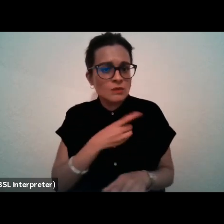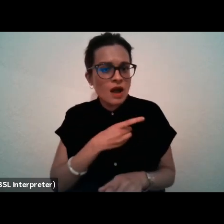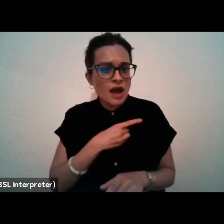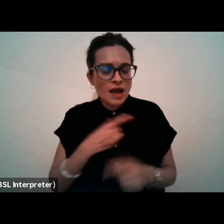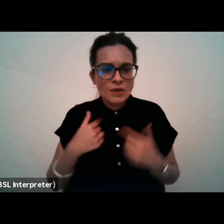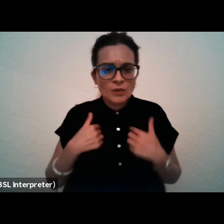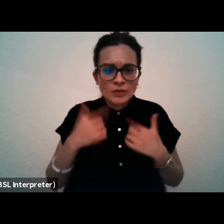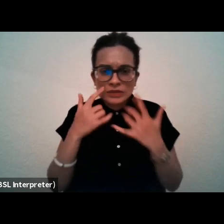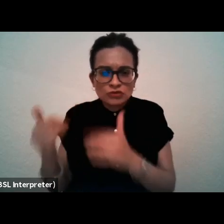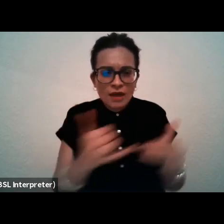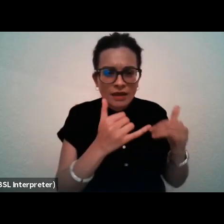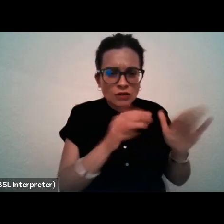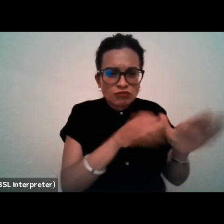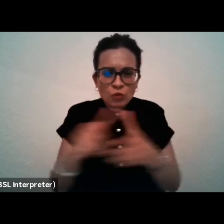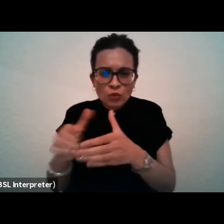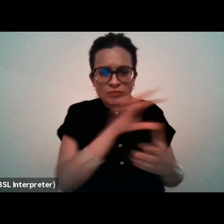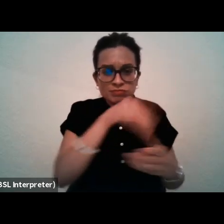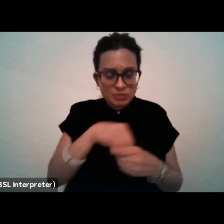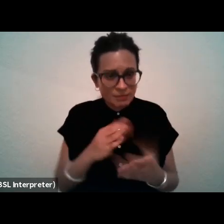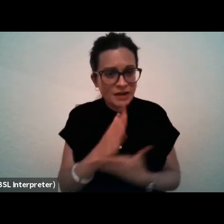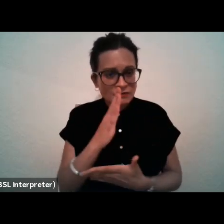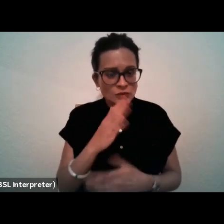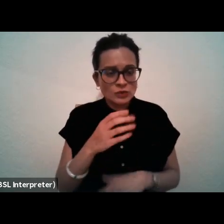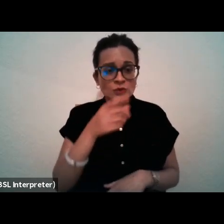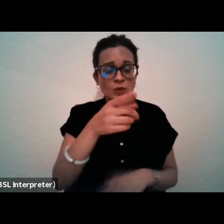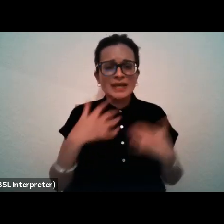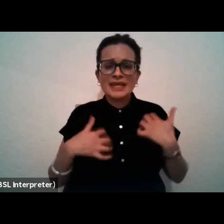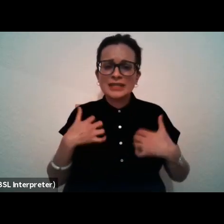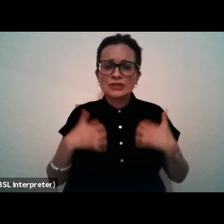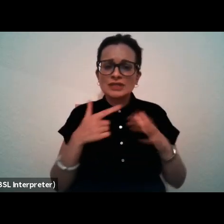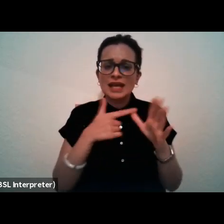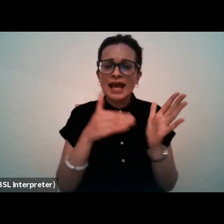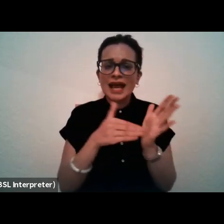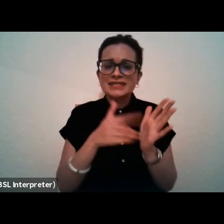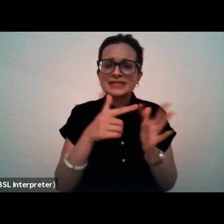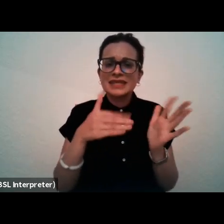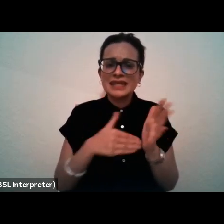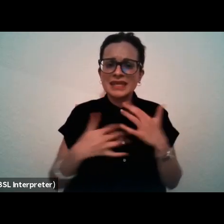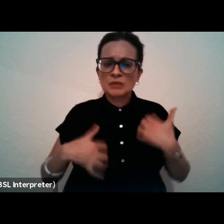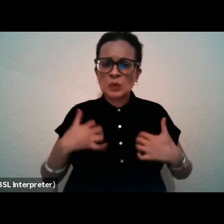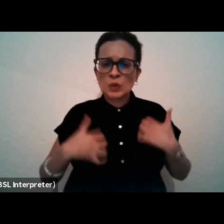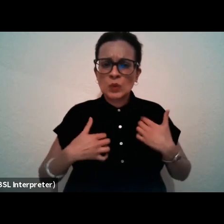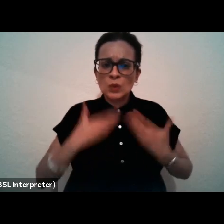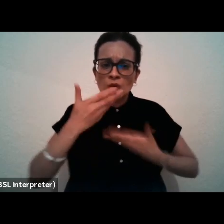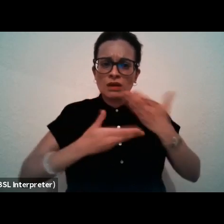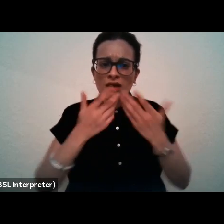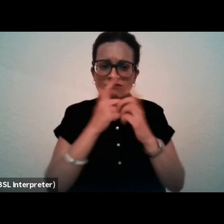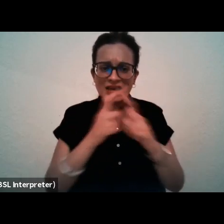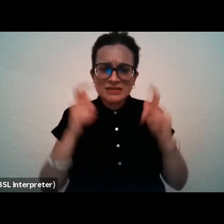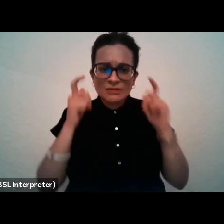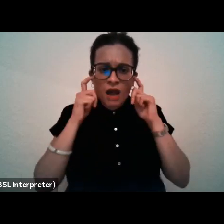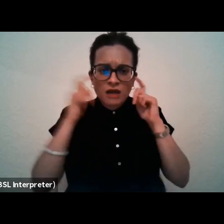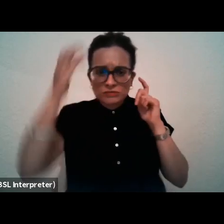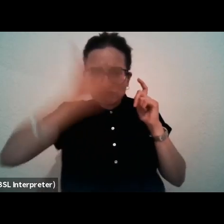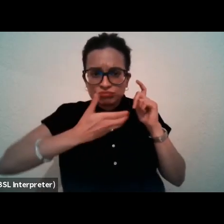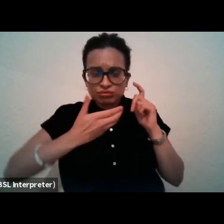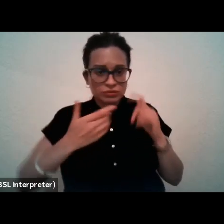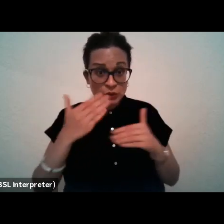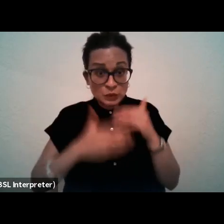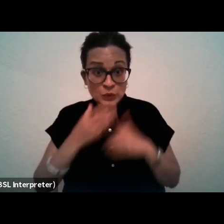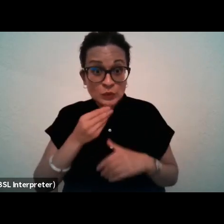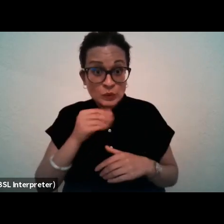looking at this. It was interesting that Azeem talked about face masks. There's no mention of face masks being used in